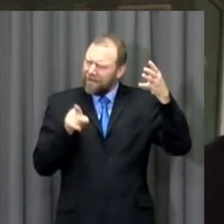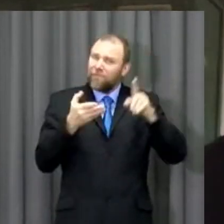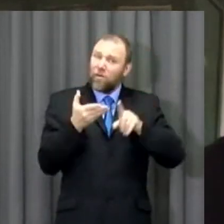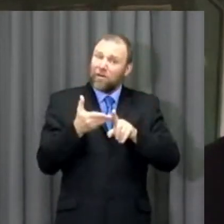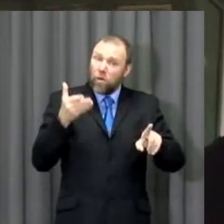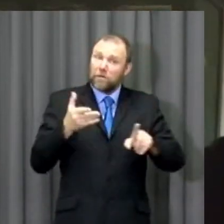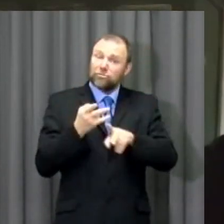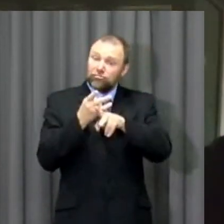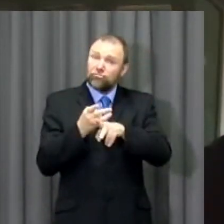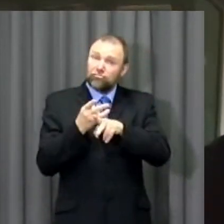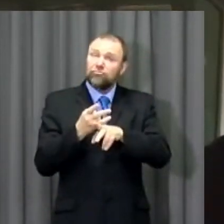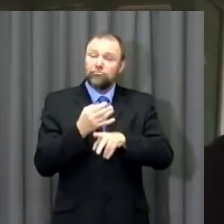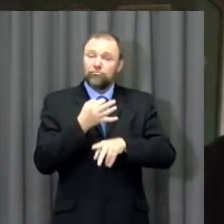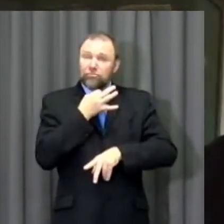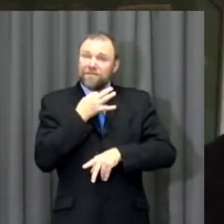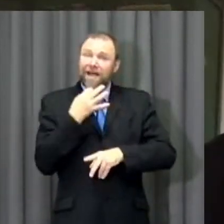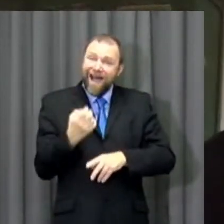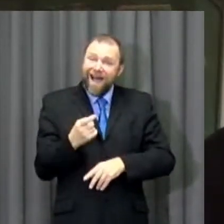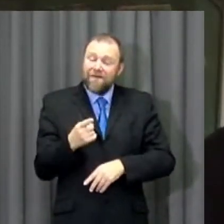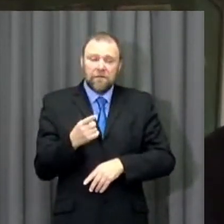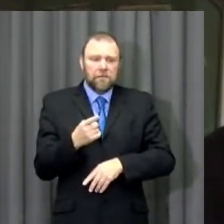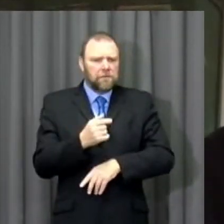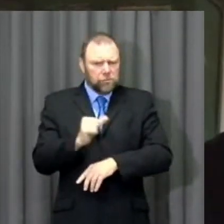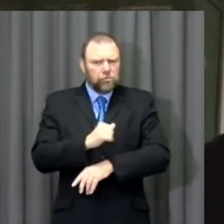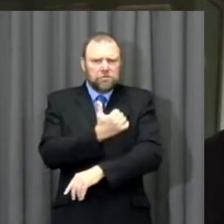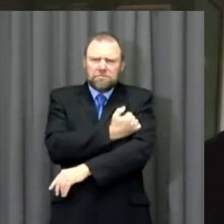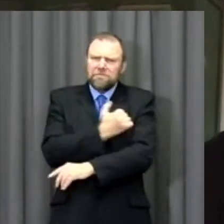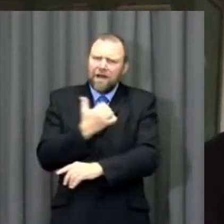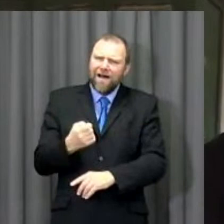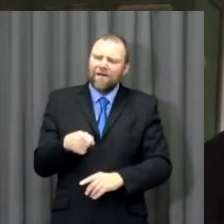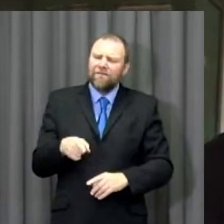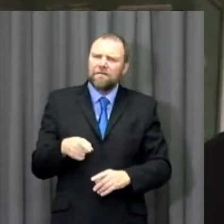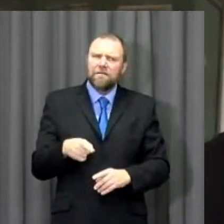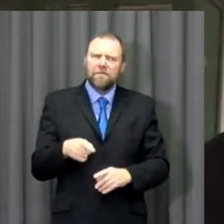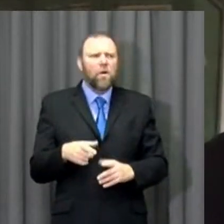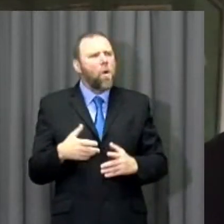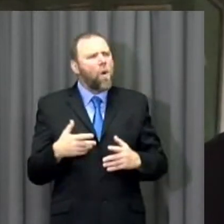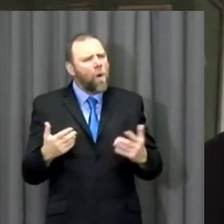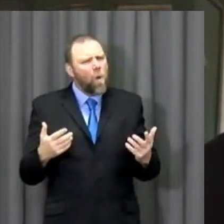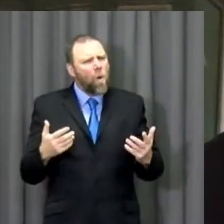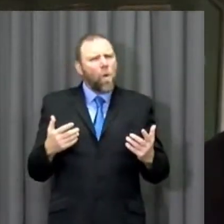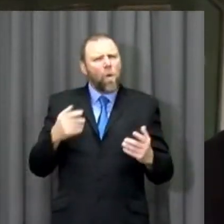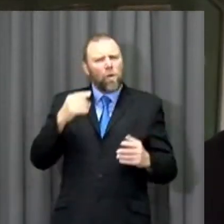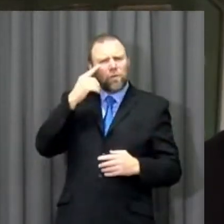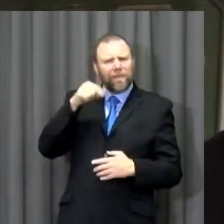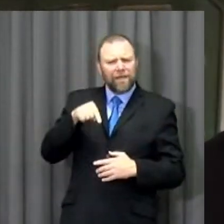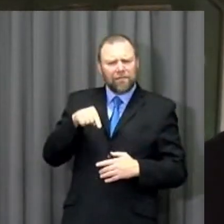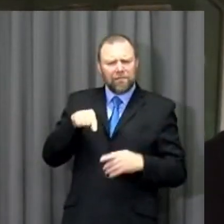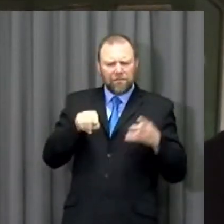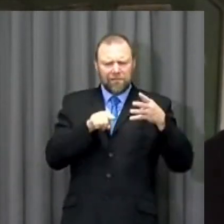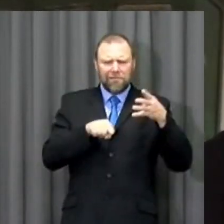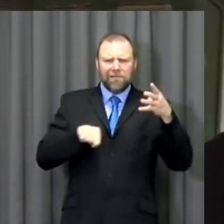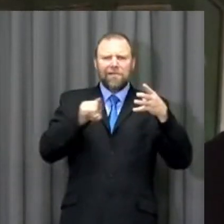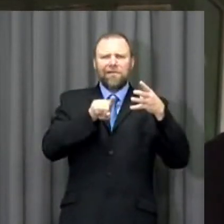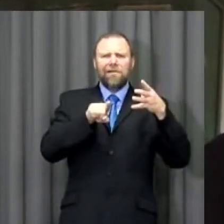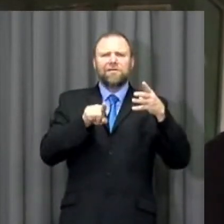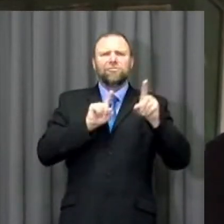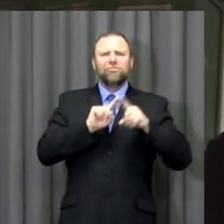you consider it's one worth taking? Or do you consider, with respect, that Band 4 unpaid carers are simply trying to jump the